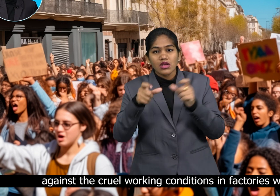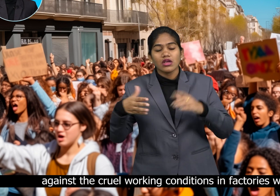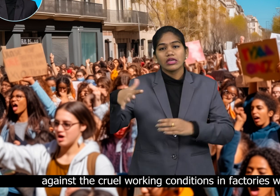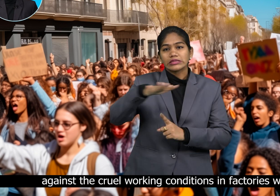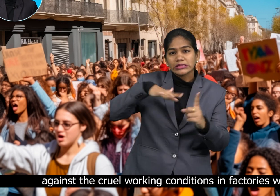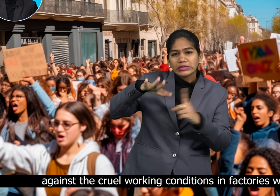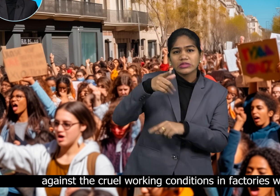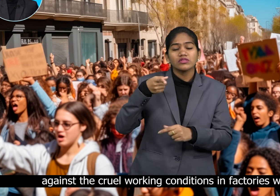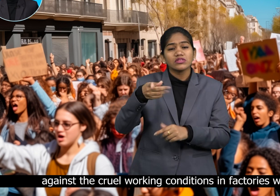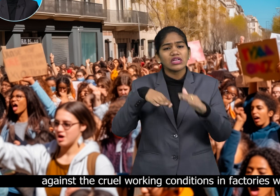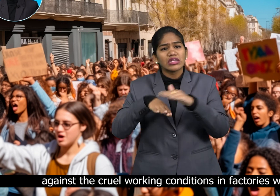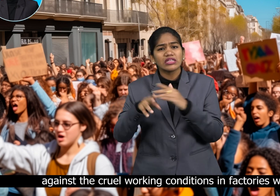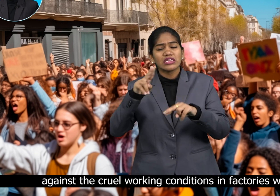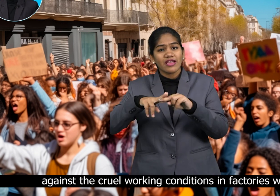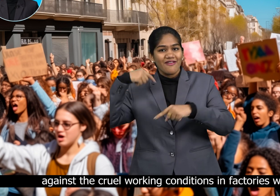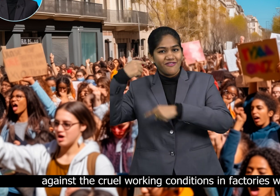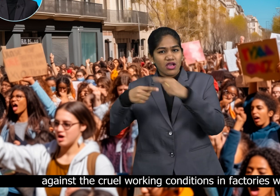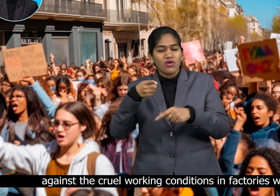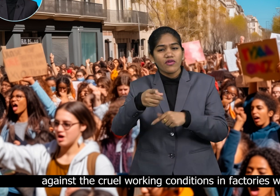were increasing.